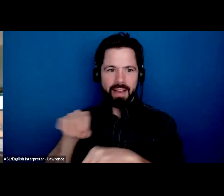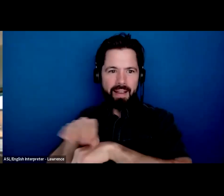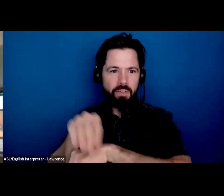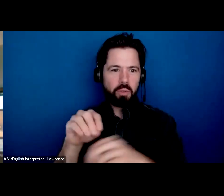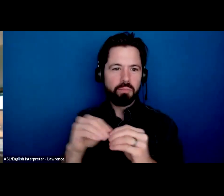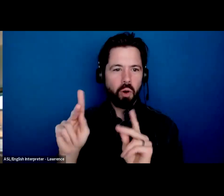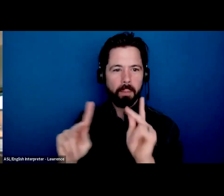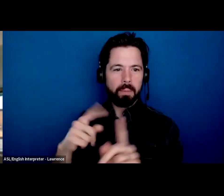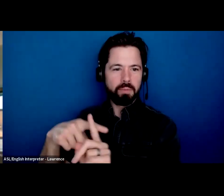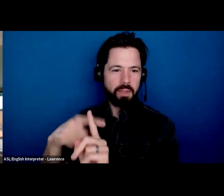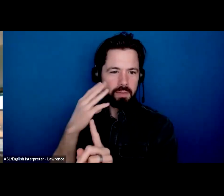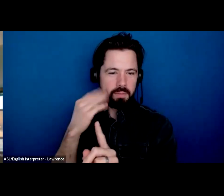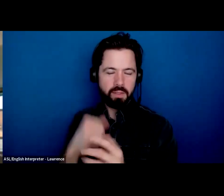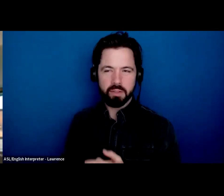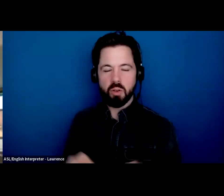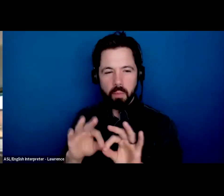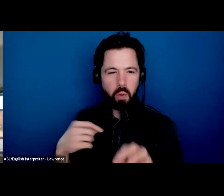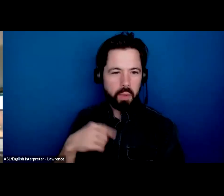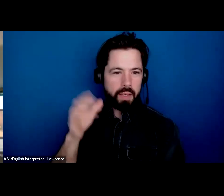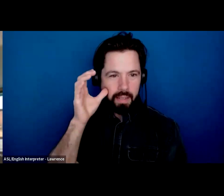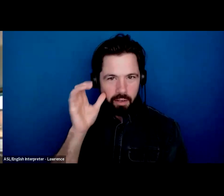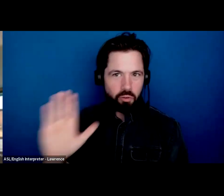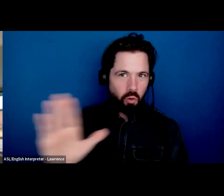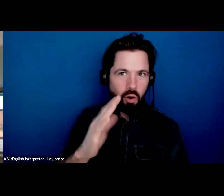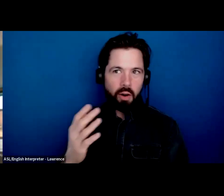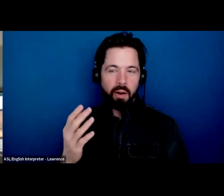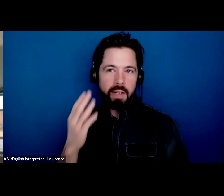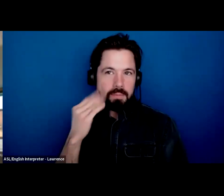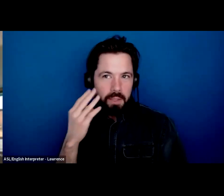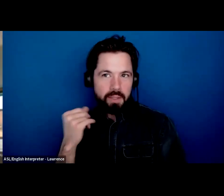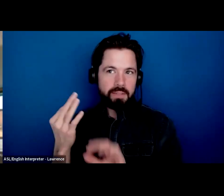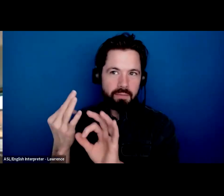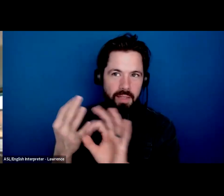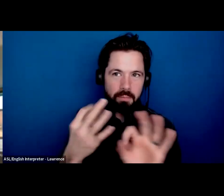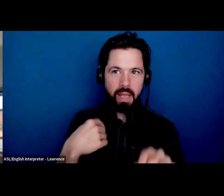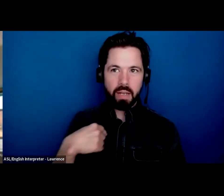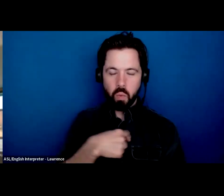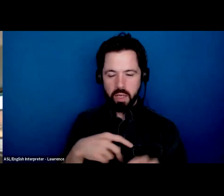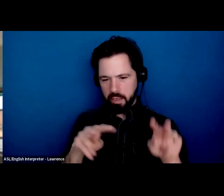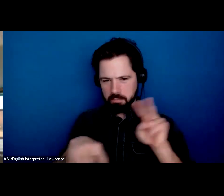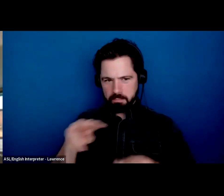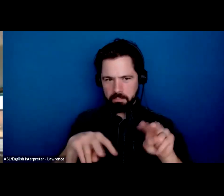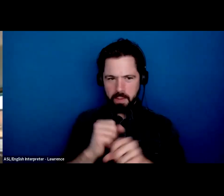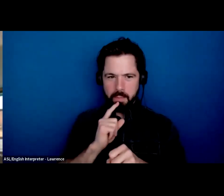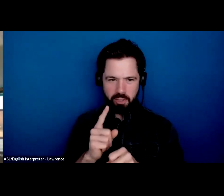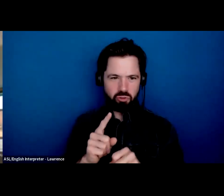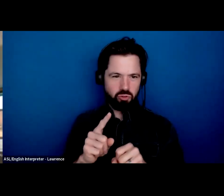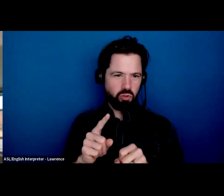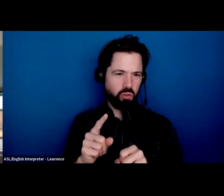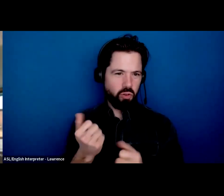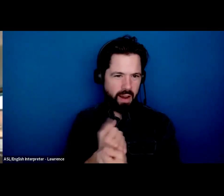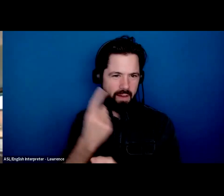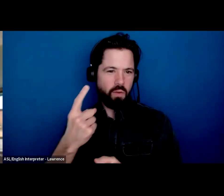want to hear what those are so we can figure out that part of it and look at making sure that overall experiences